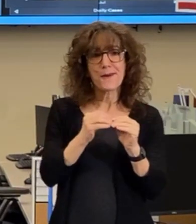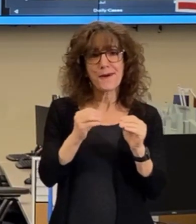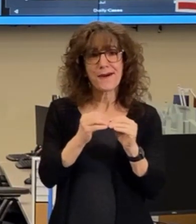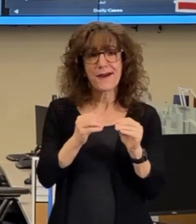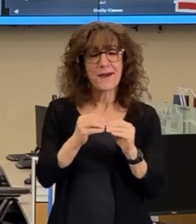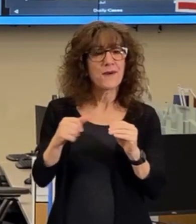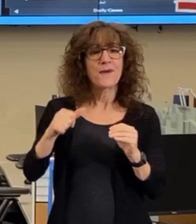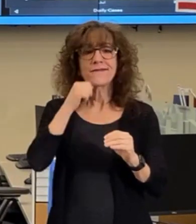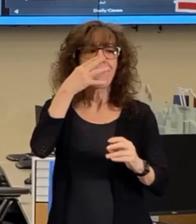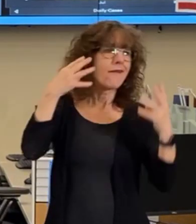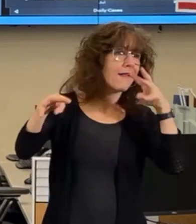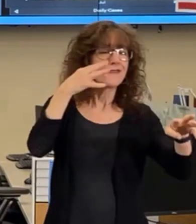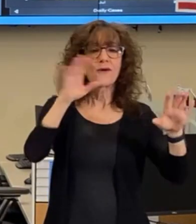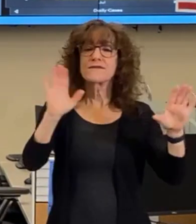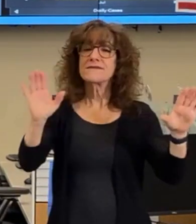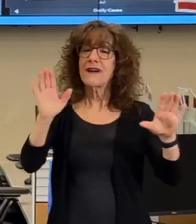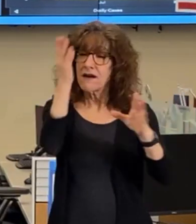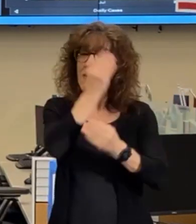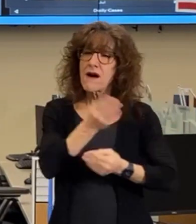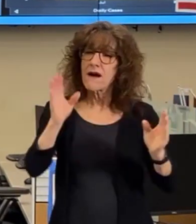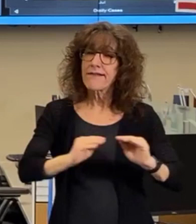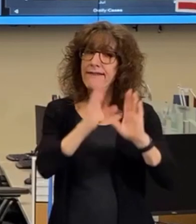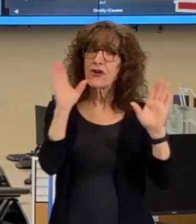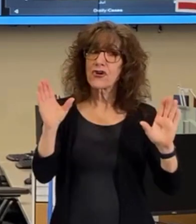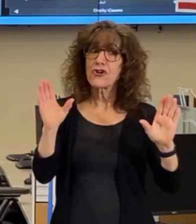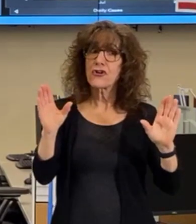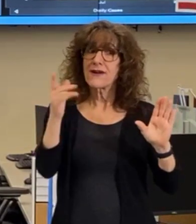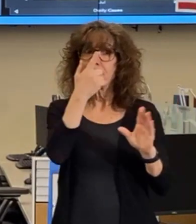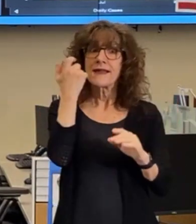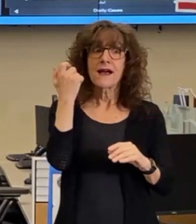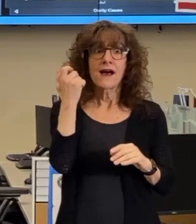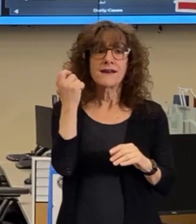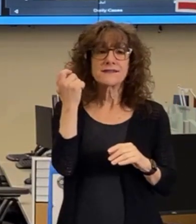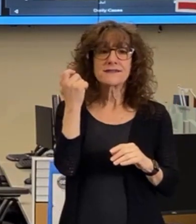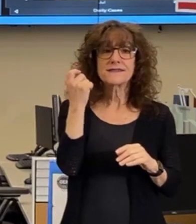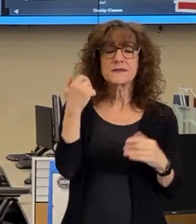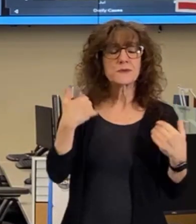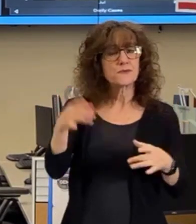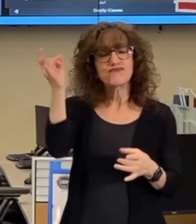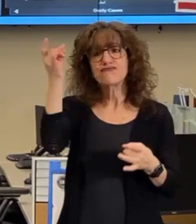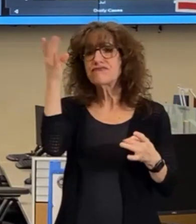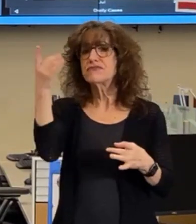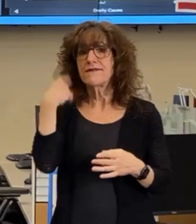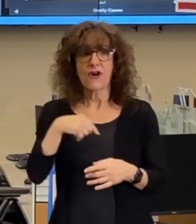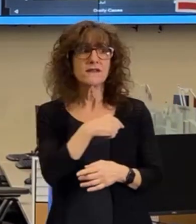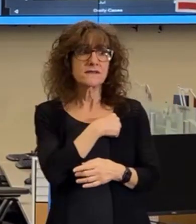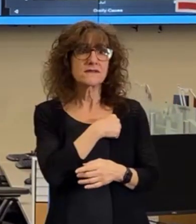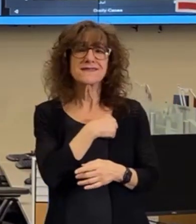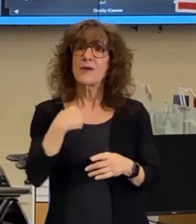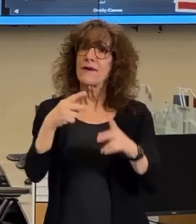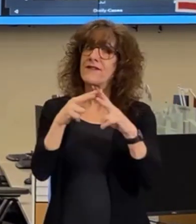throw caution to the wind, and I want to make that abundantly clear. It has been too devastating for us, and we are being